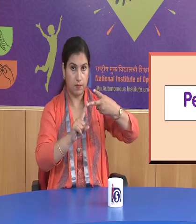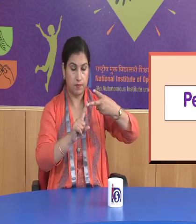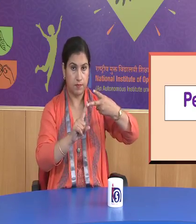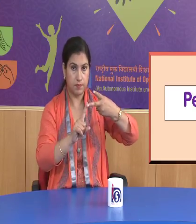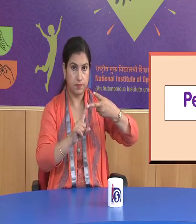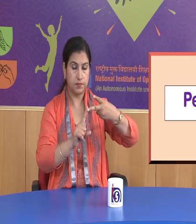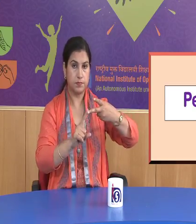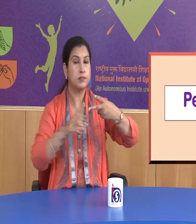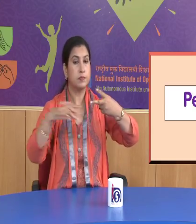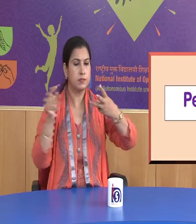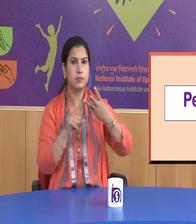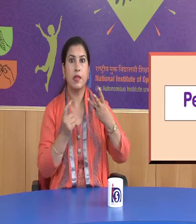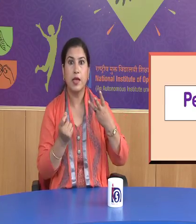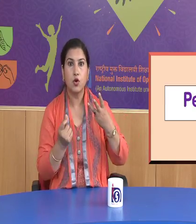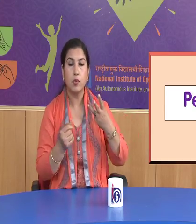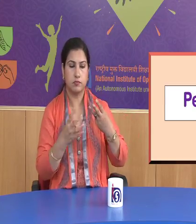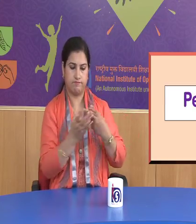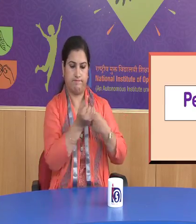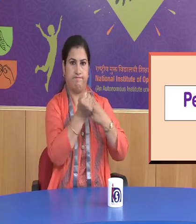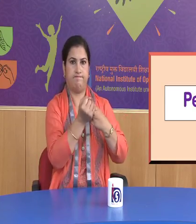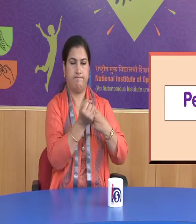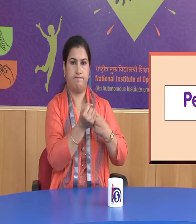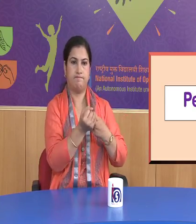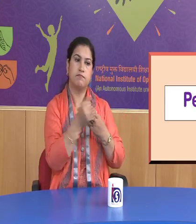and economic unity among the people.